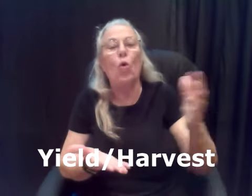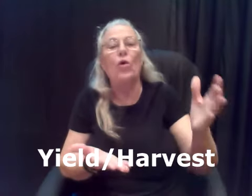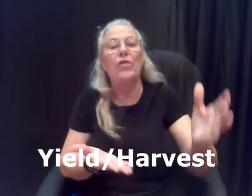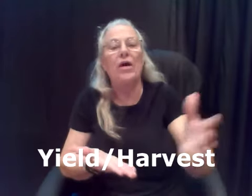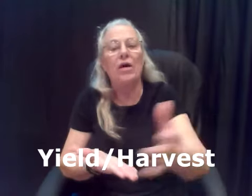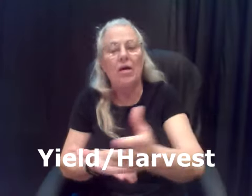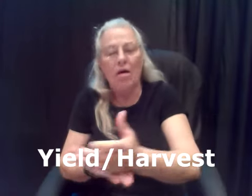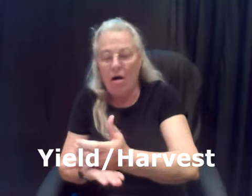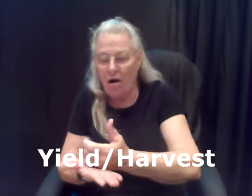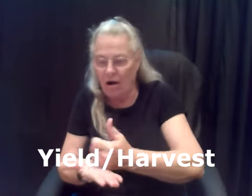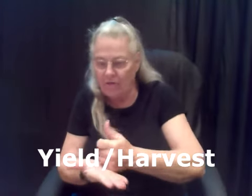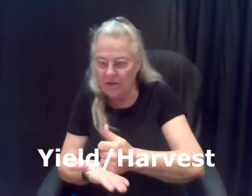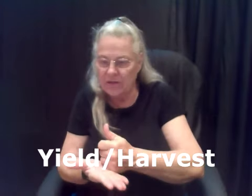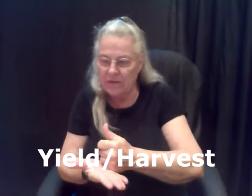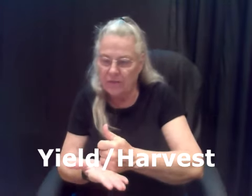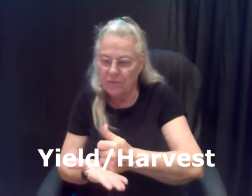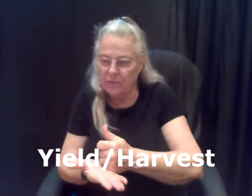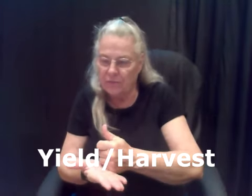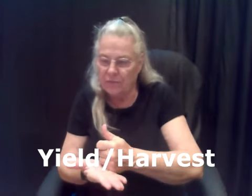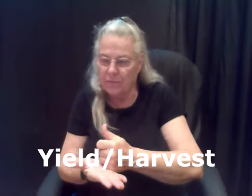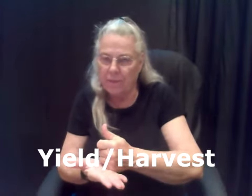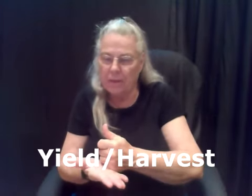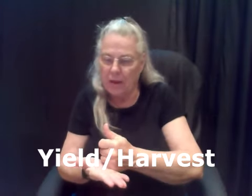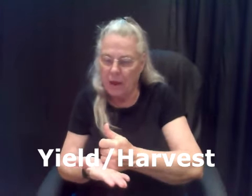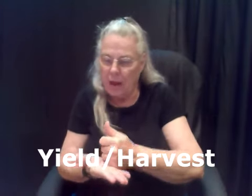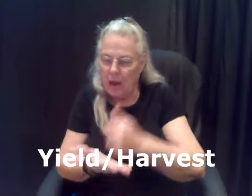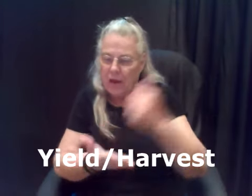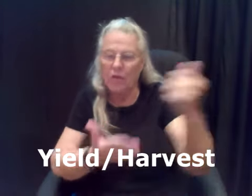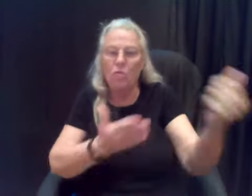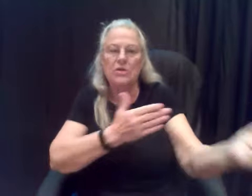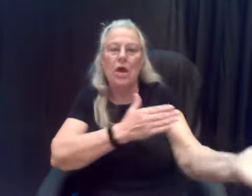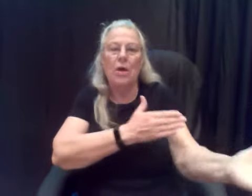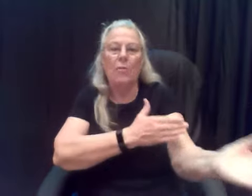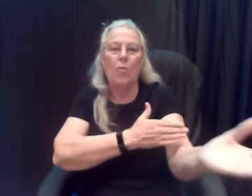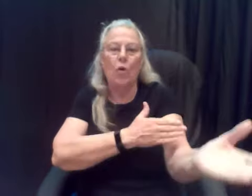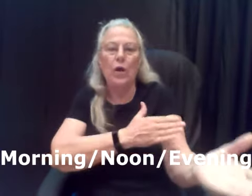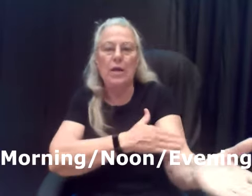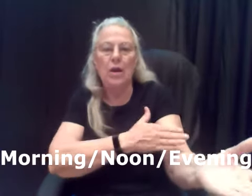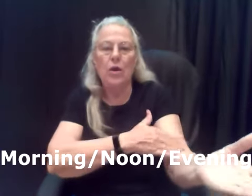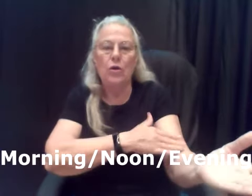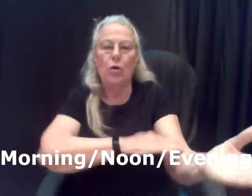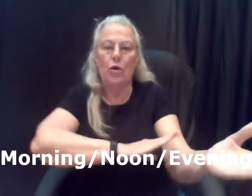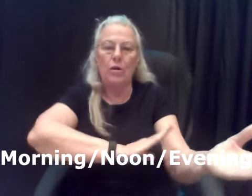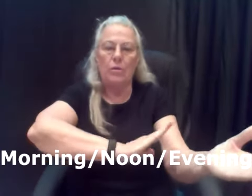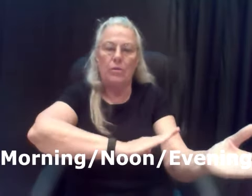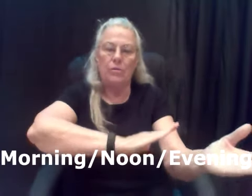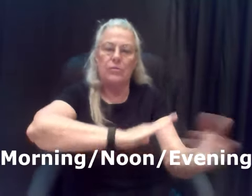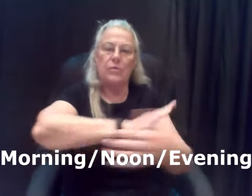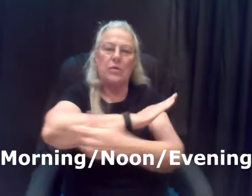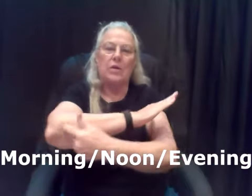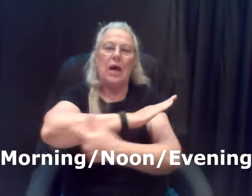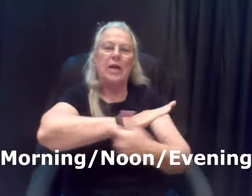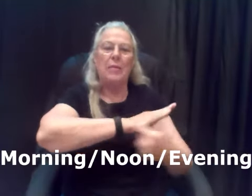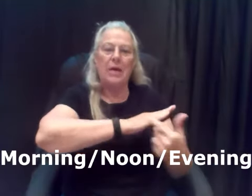the harvest. And of course, morning, your non-dominant